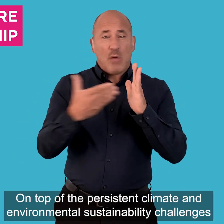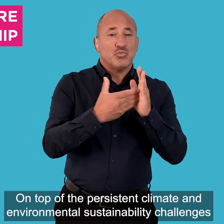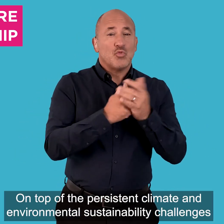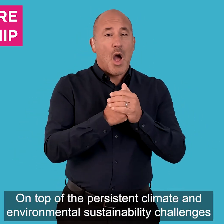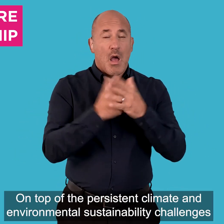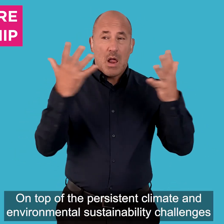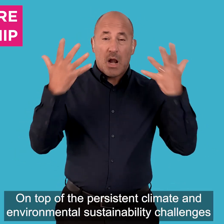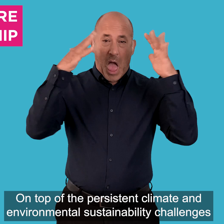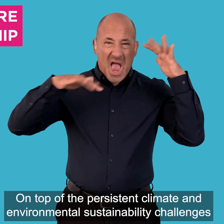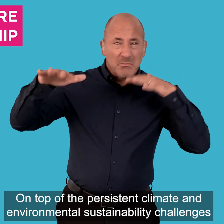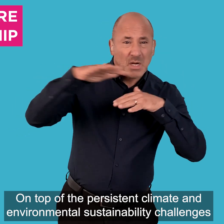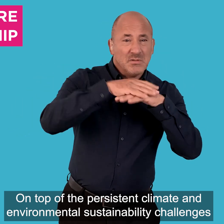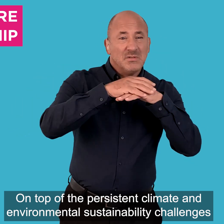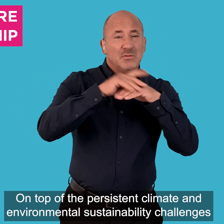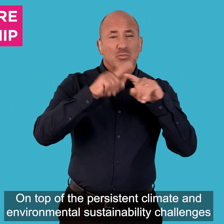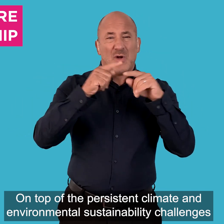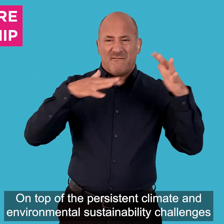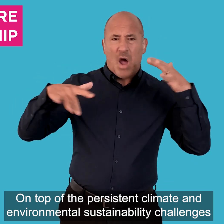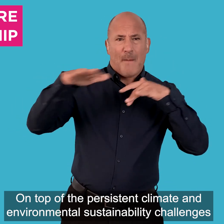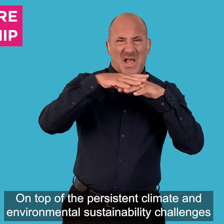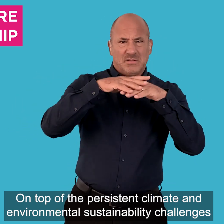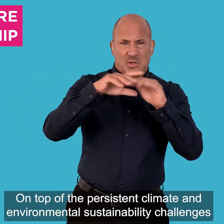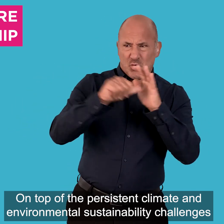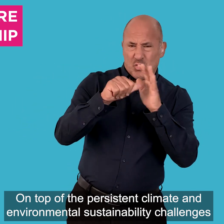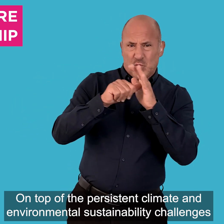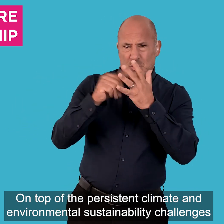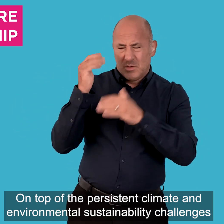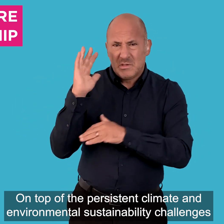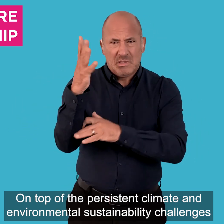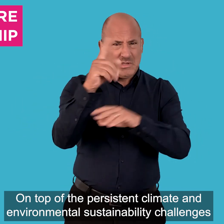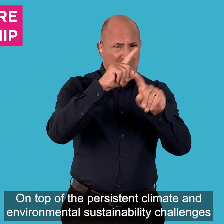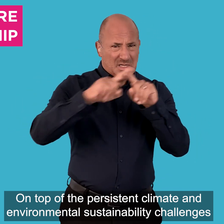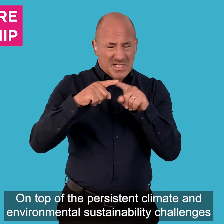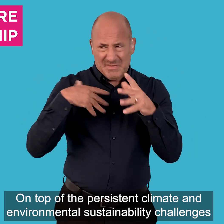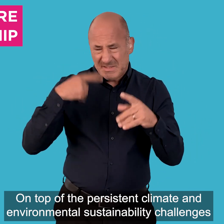climate. On top of the persistent climate and environmental sustainability challenges,